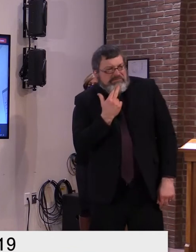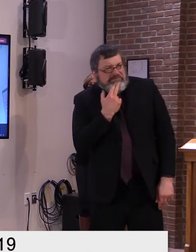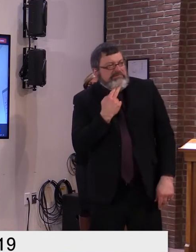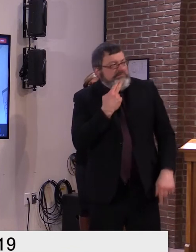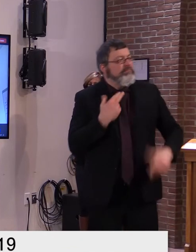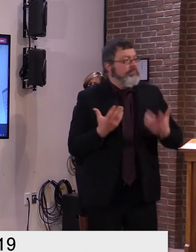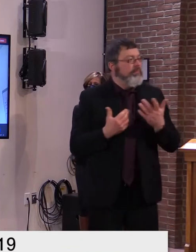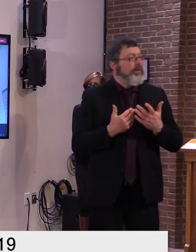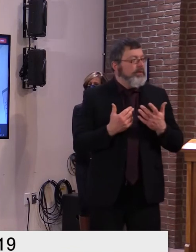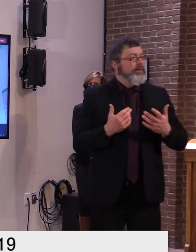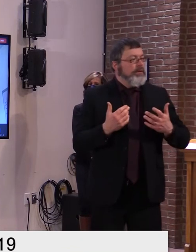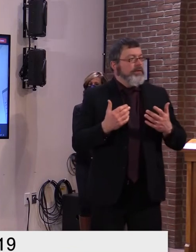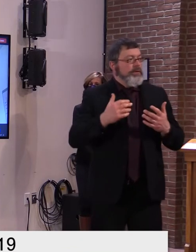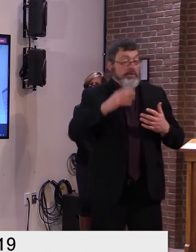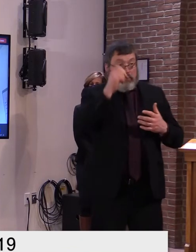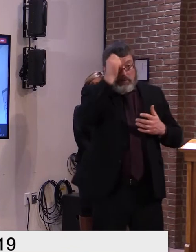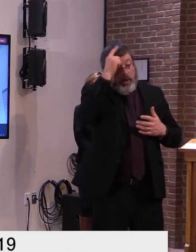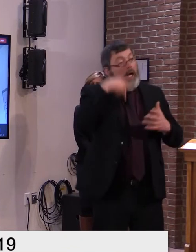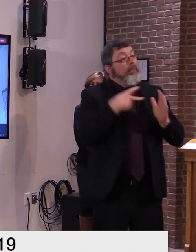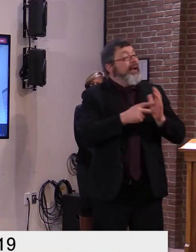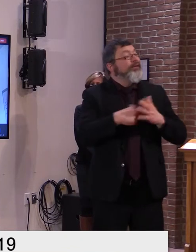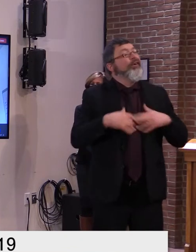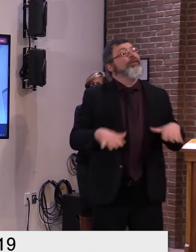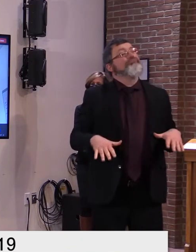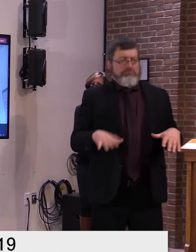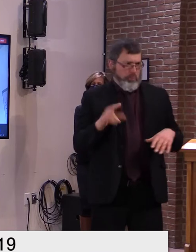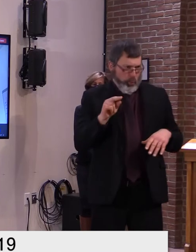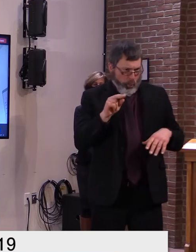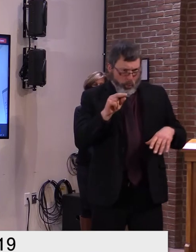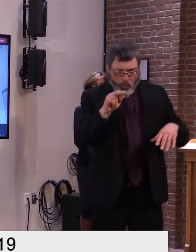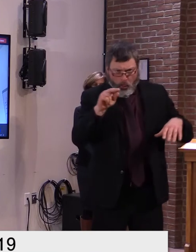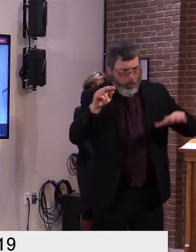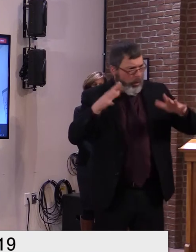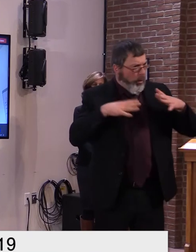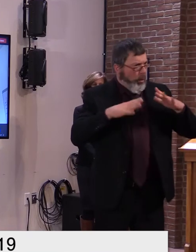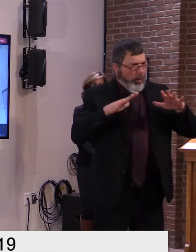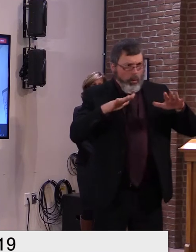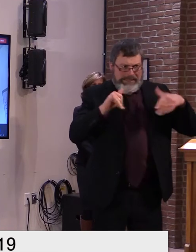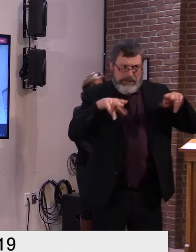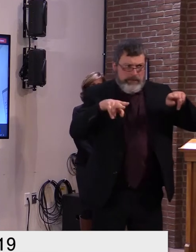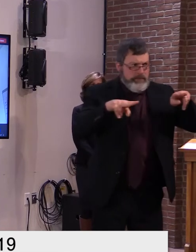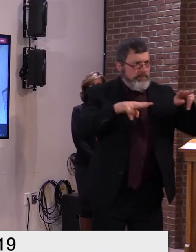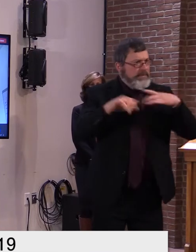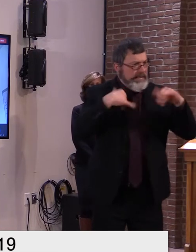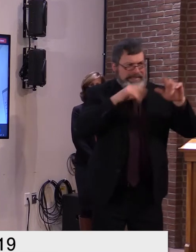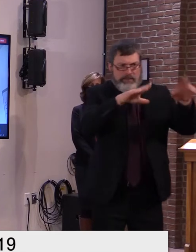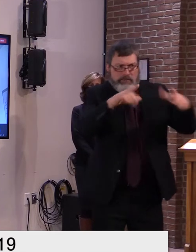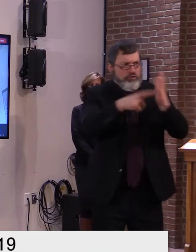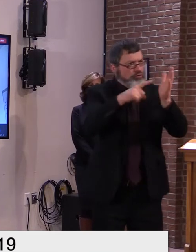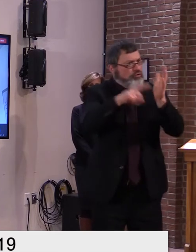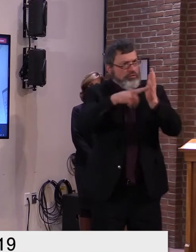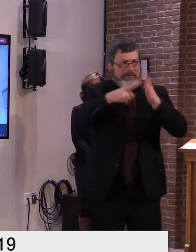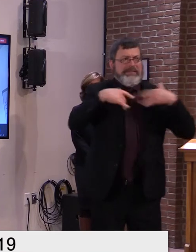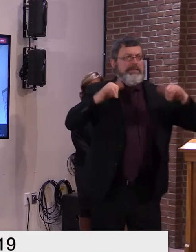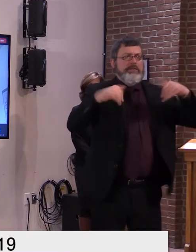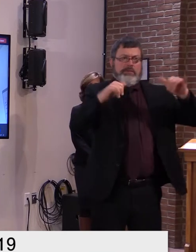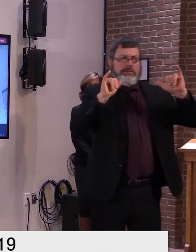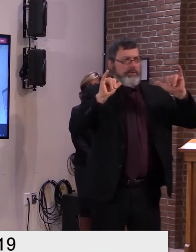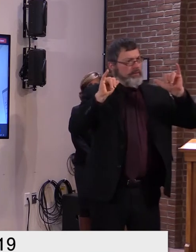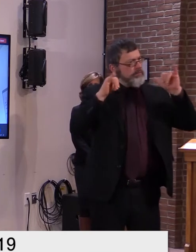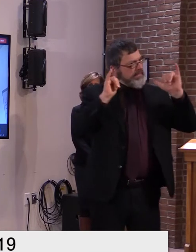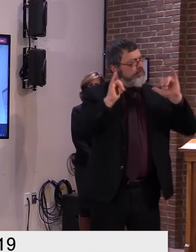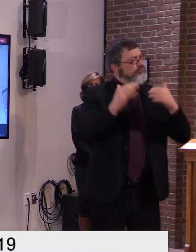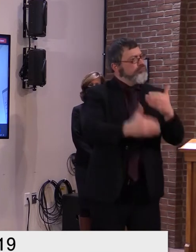Looking ahead, we are planning on an initiative to start the next phase of our response to the emergency in